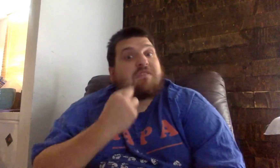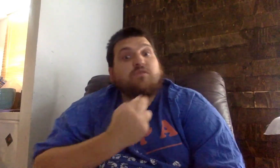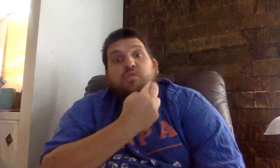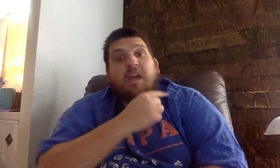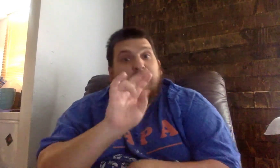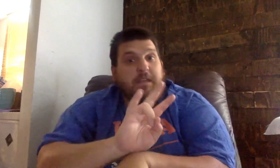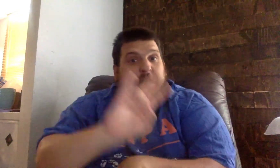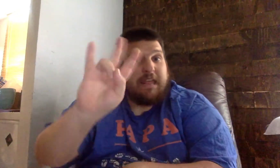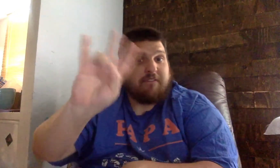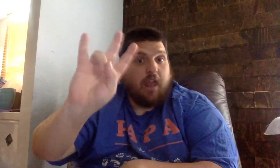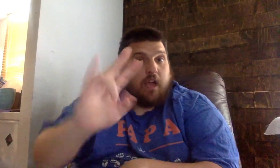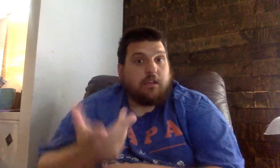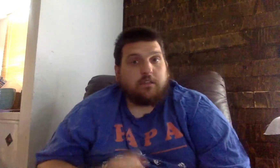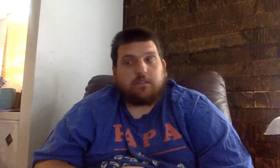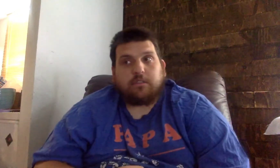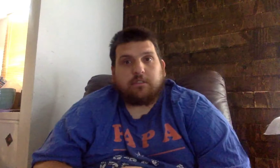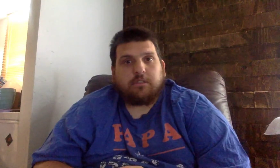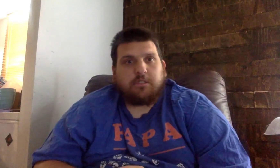Let's meet at the restaurant at 7.